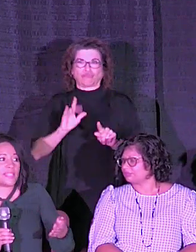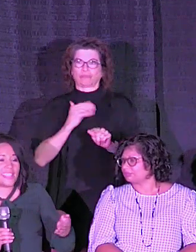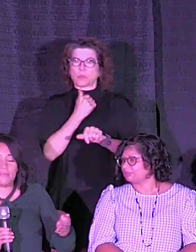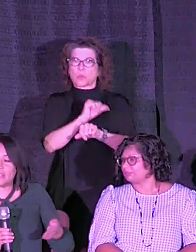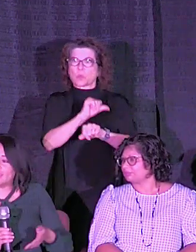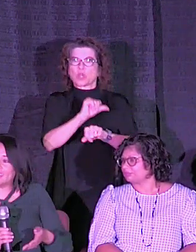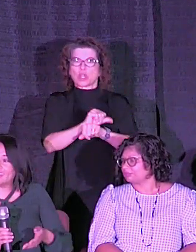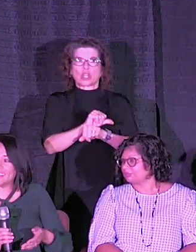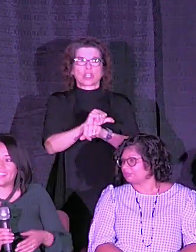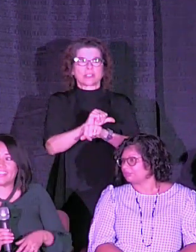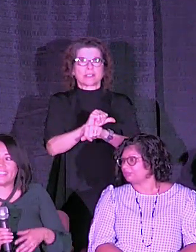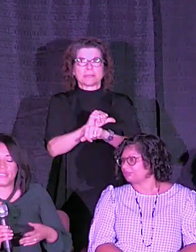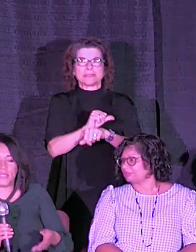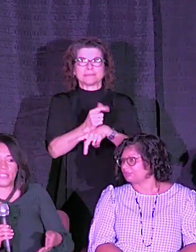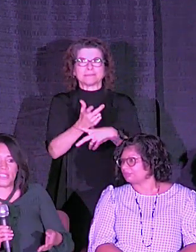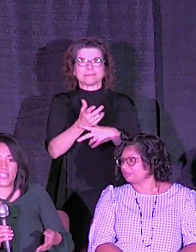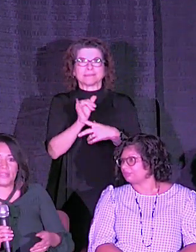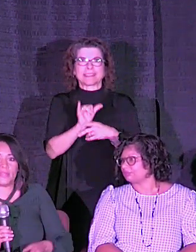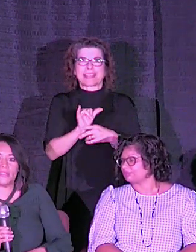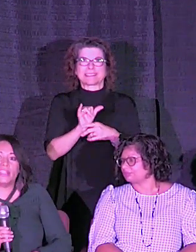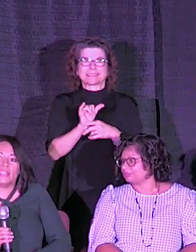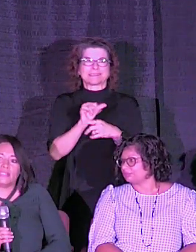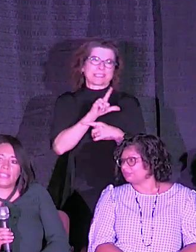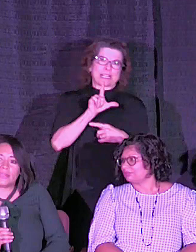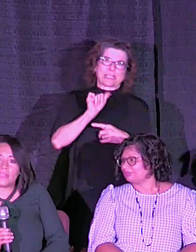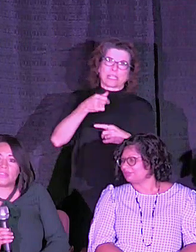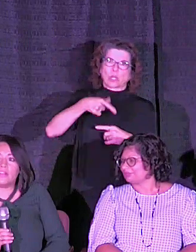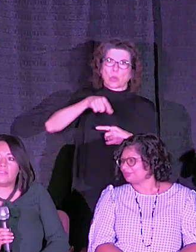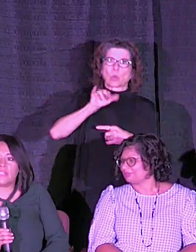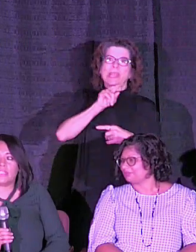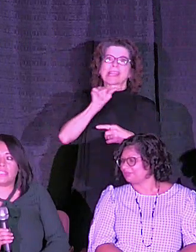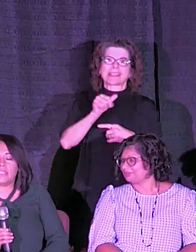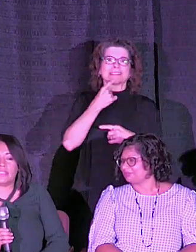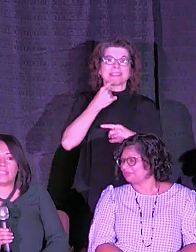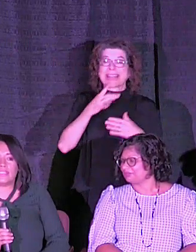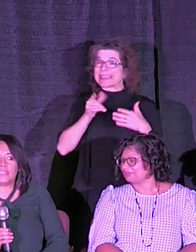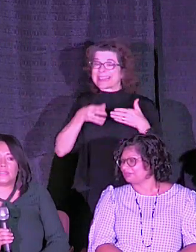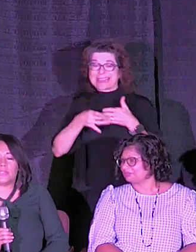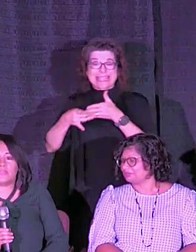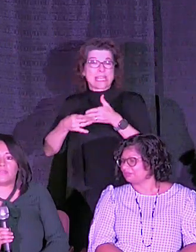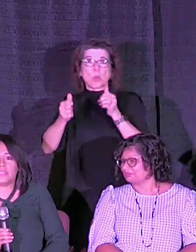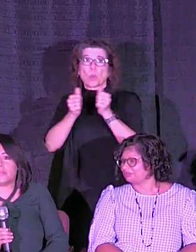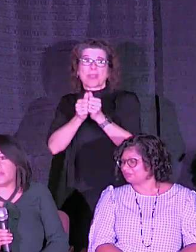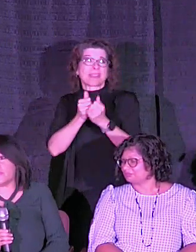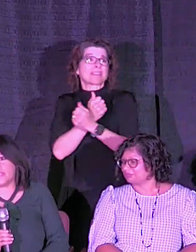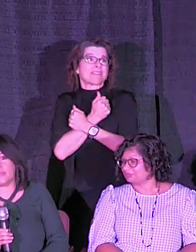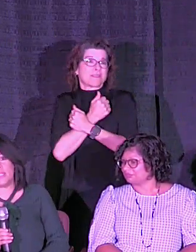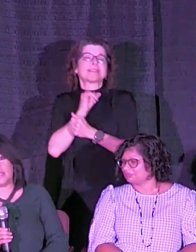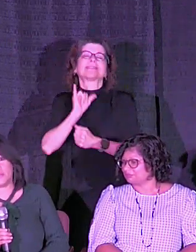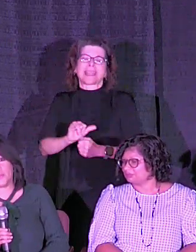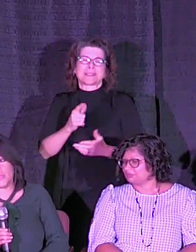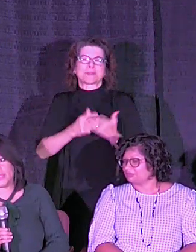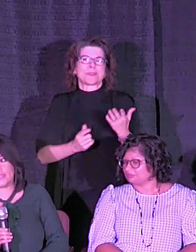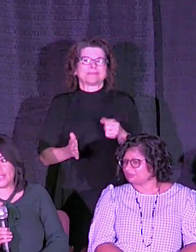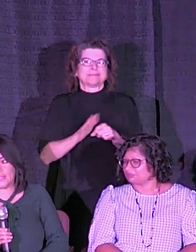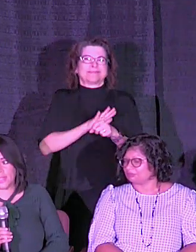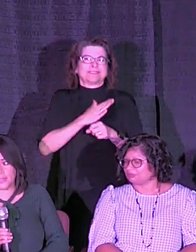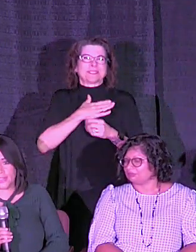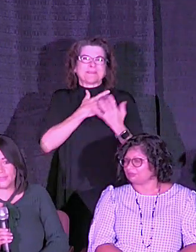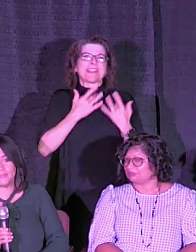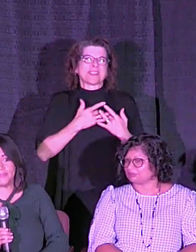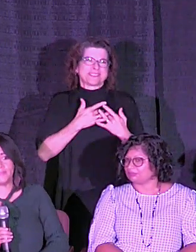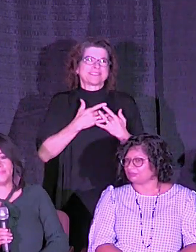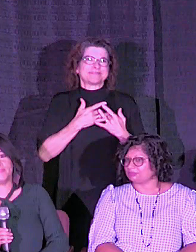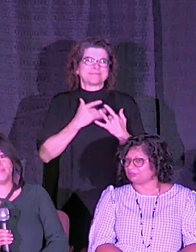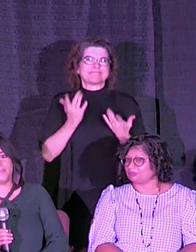this big theme, I think, as Laquita shared about leading with love, and I think that's just what fills me up, is the meaning and purpose all